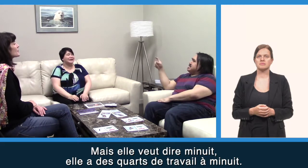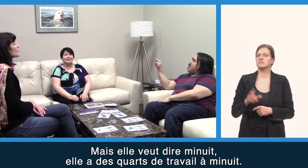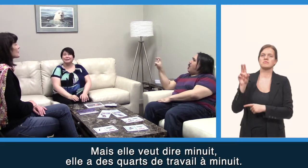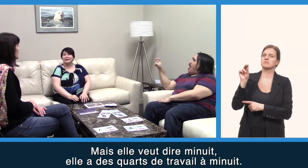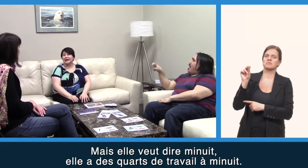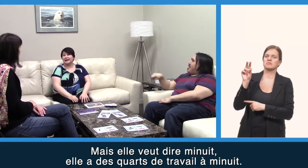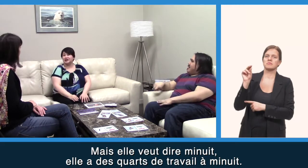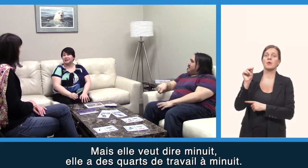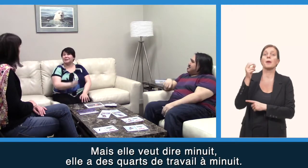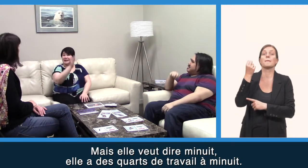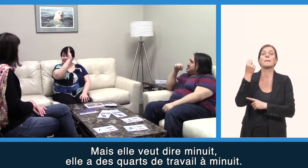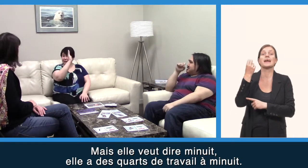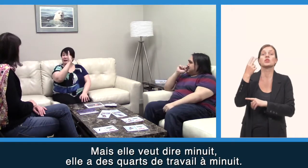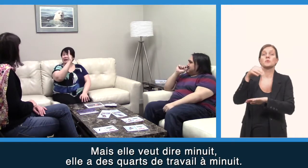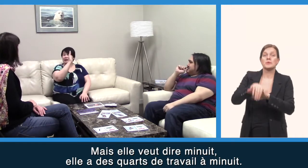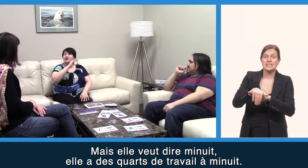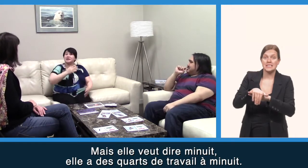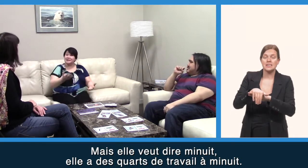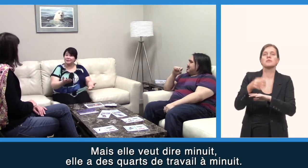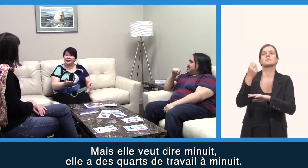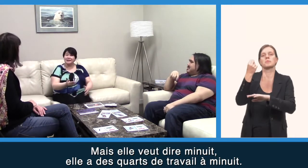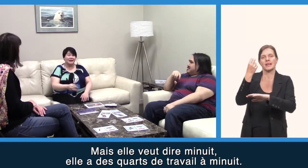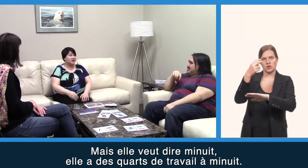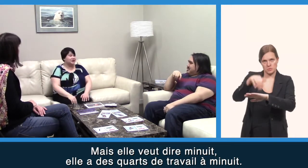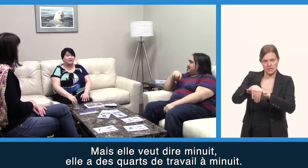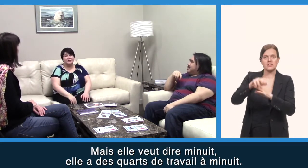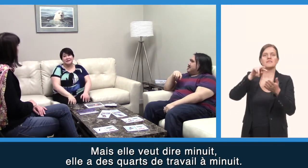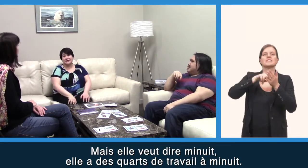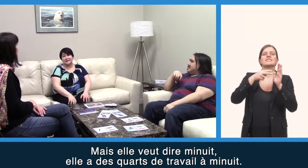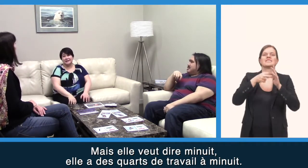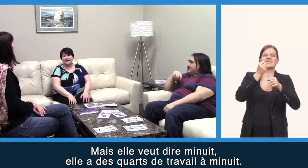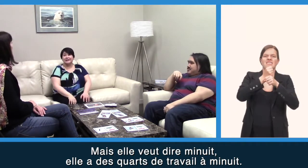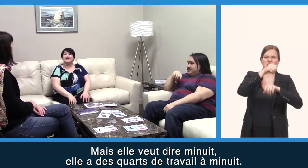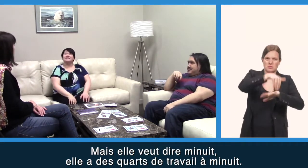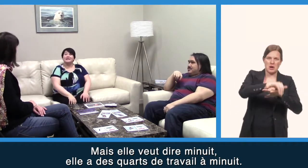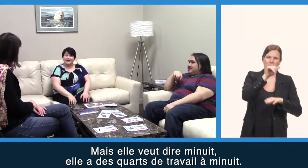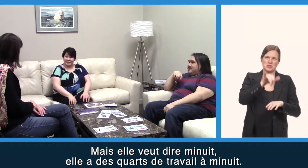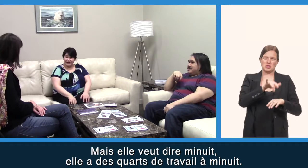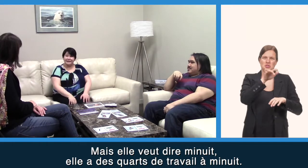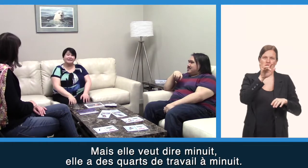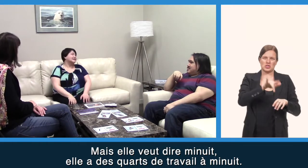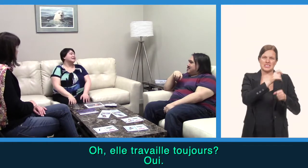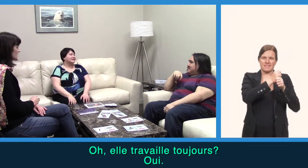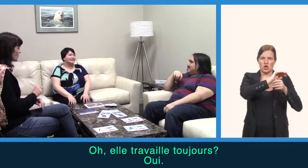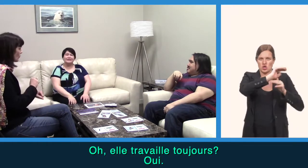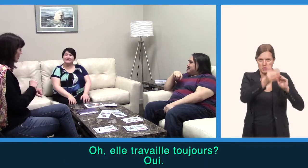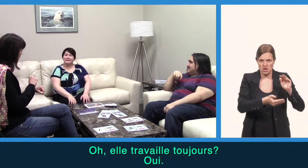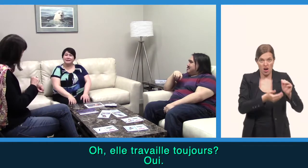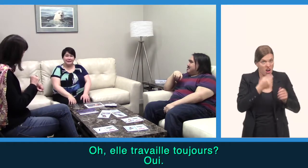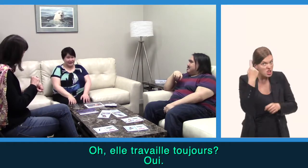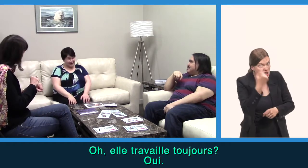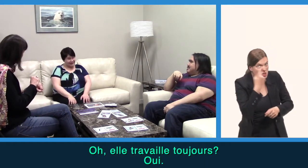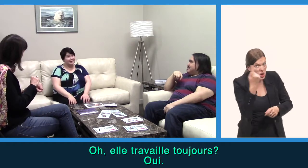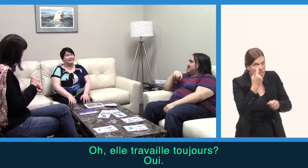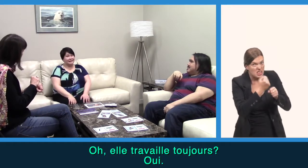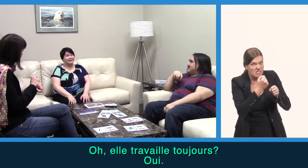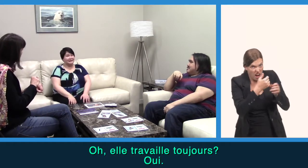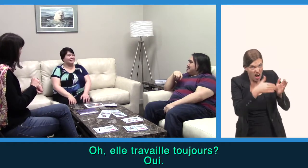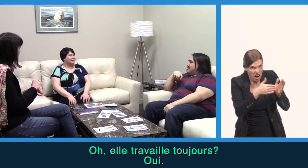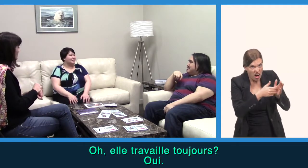Oh, but it's midnight she means. Oh. She does midnight shifts. Oh, Yeah. she's still working?